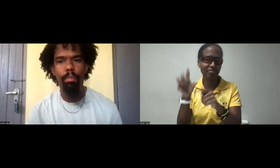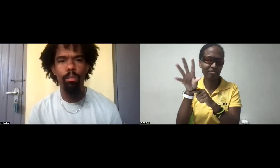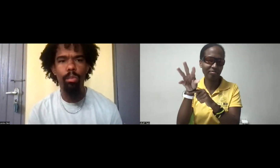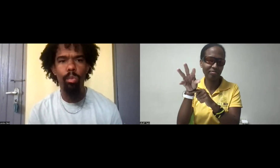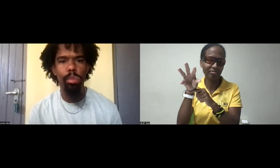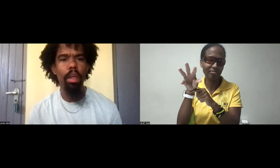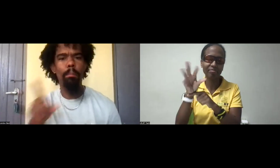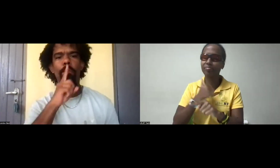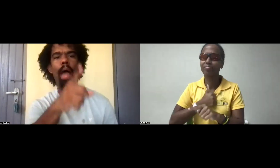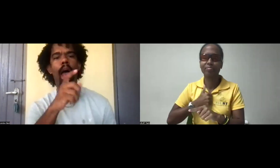please